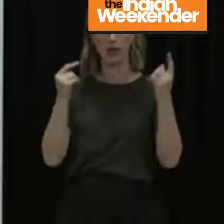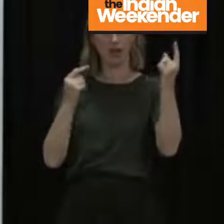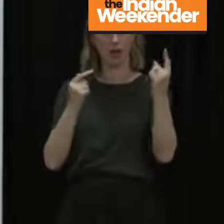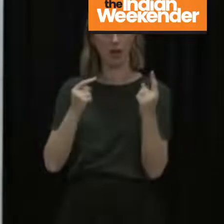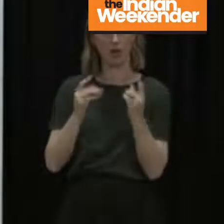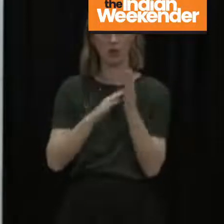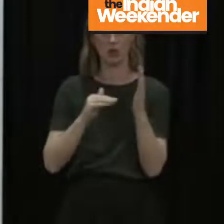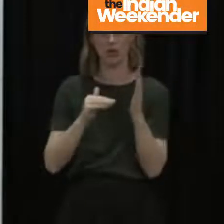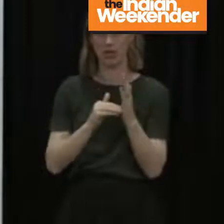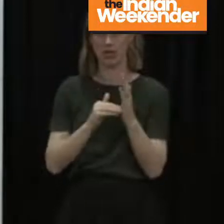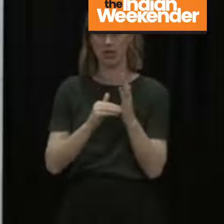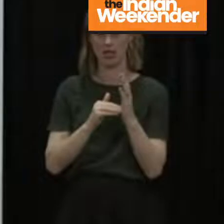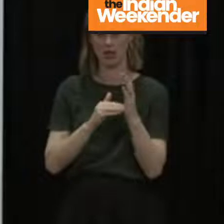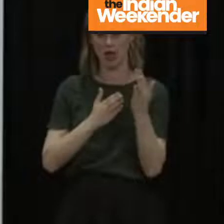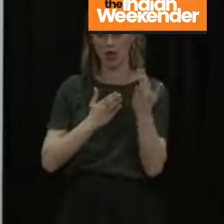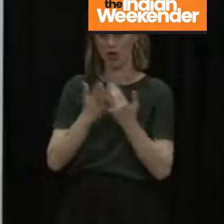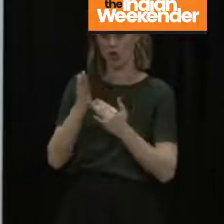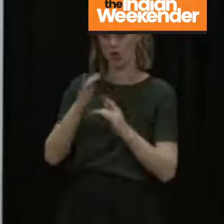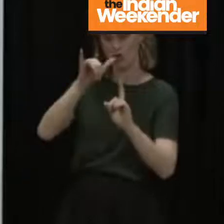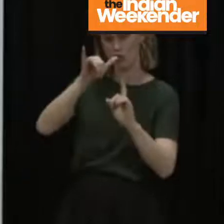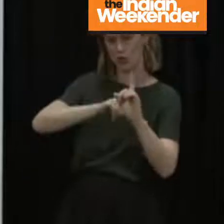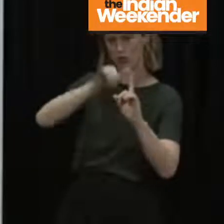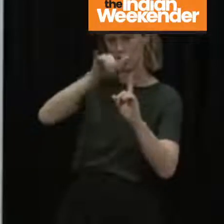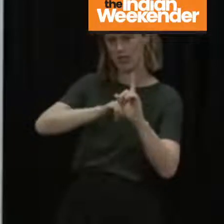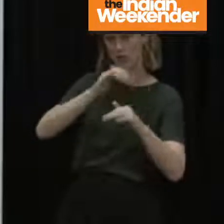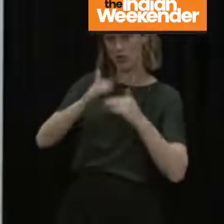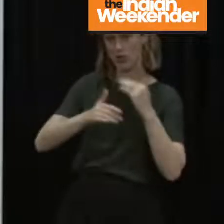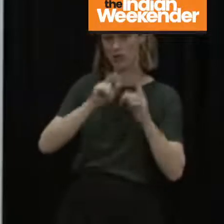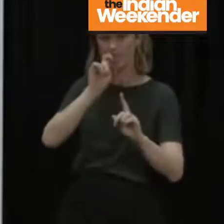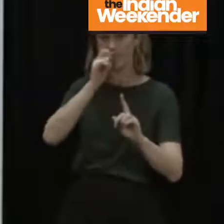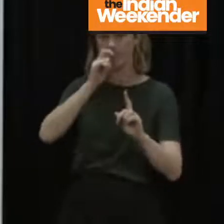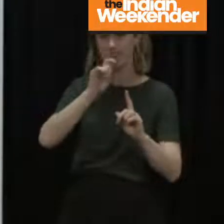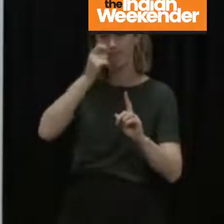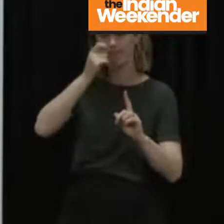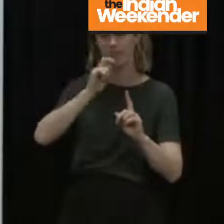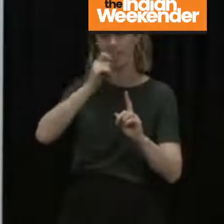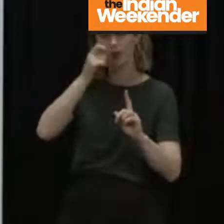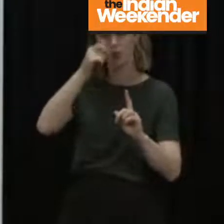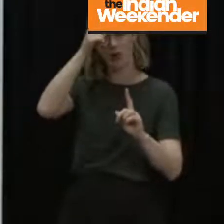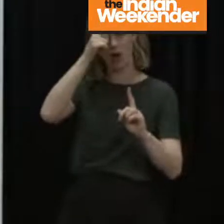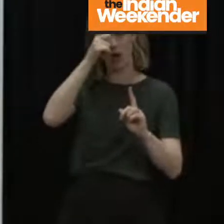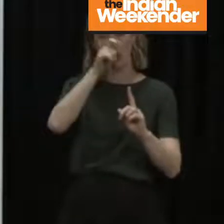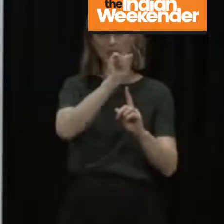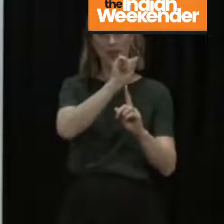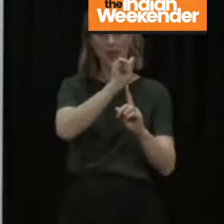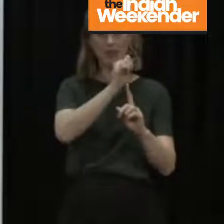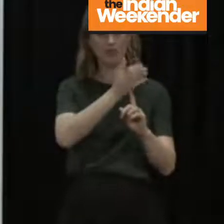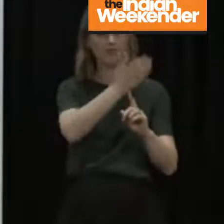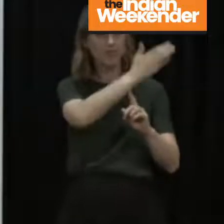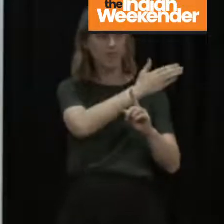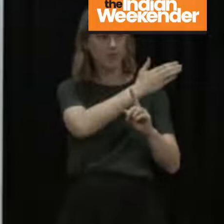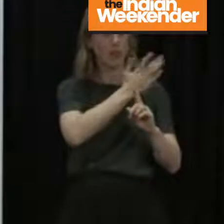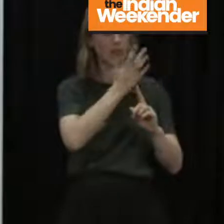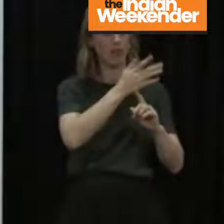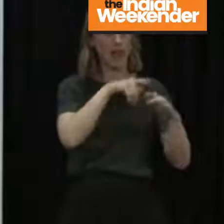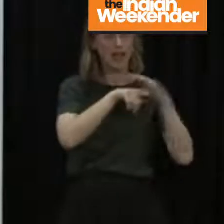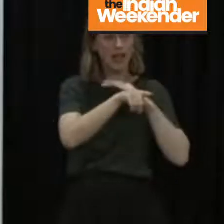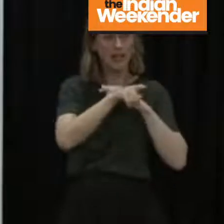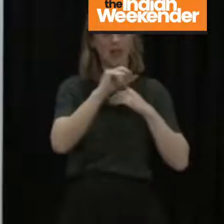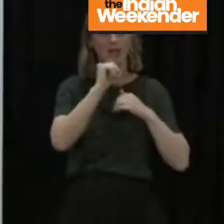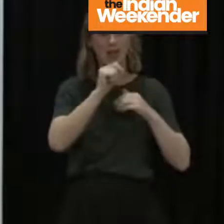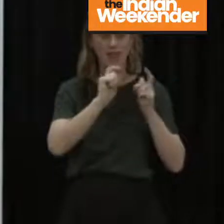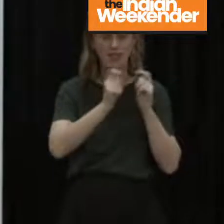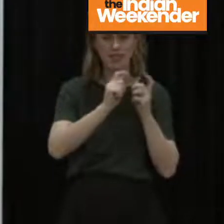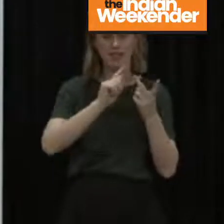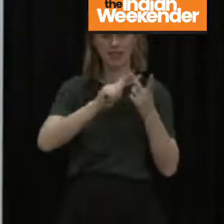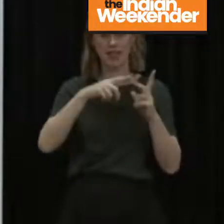New Zealand goes through our screening processes. We know who they are, we know their pre-departure status, we know their vaccination status. So